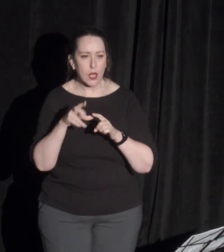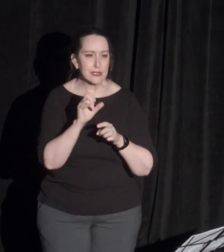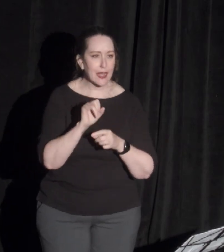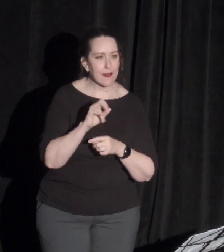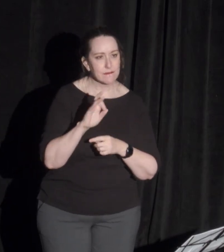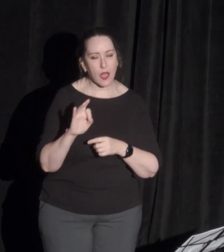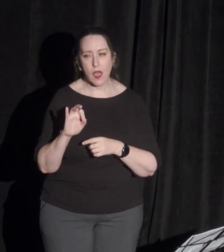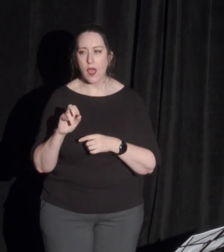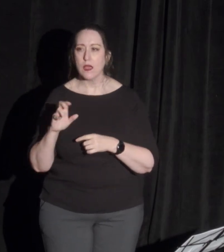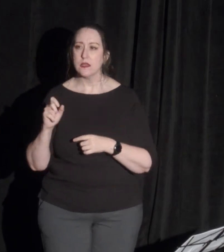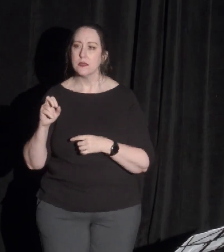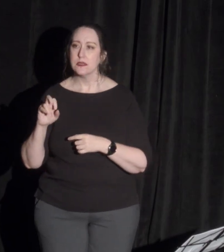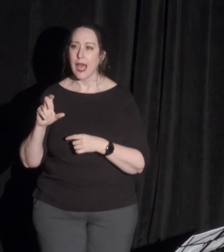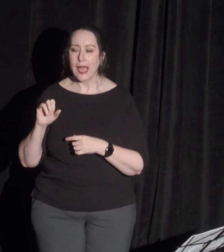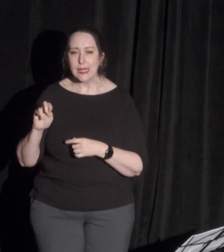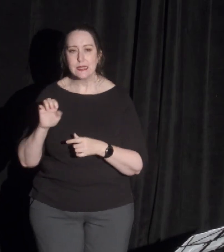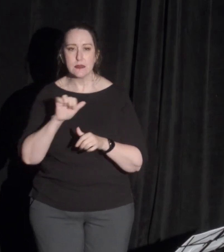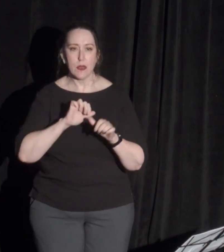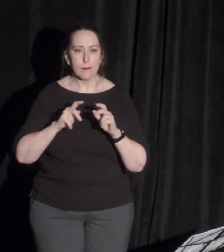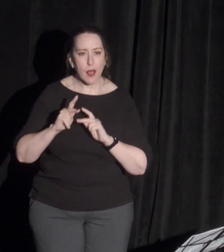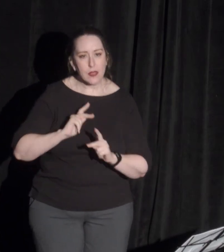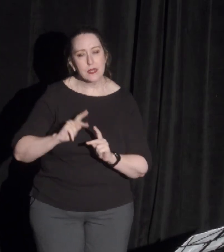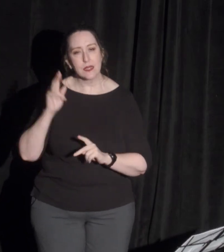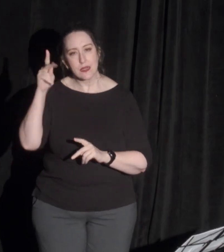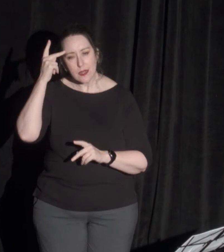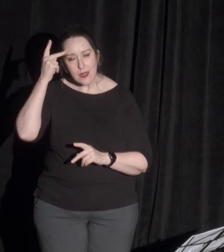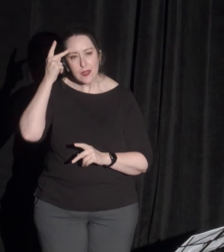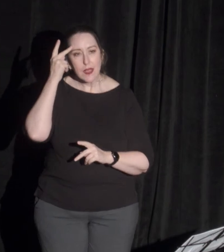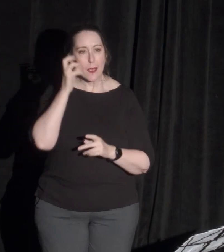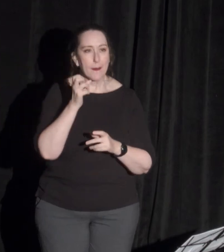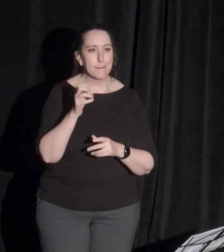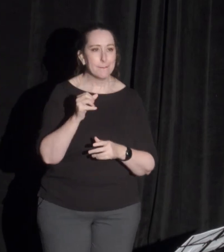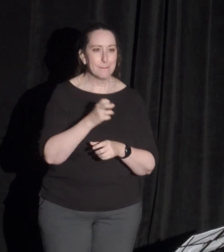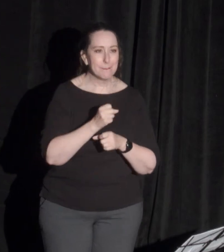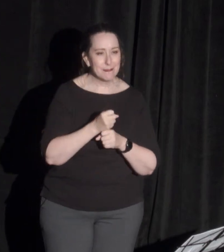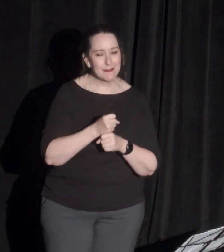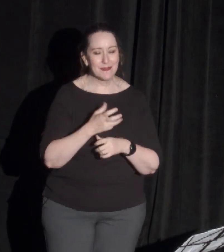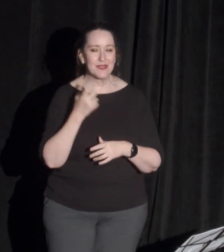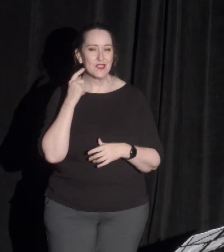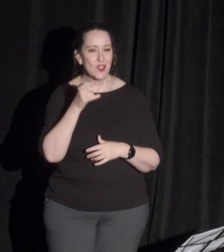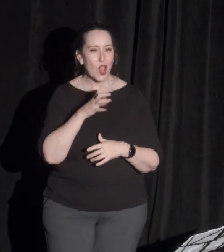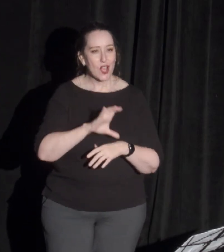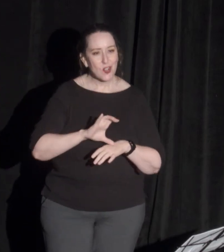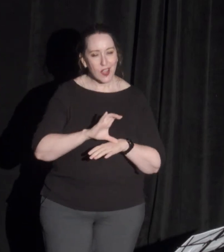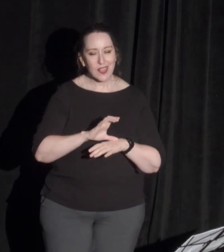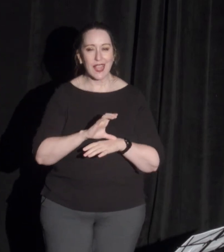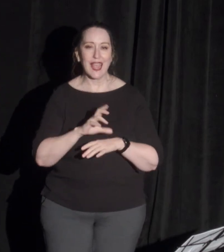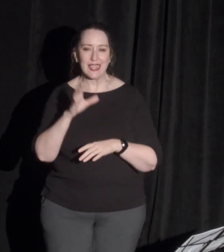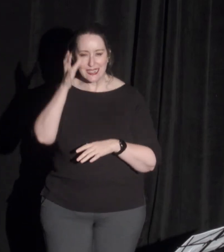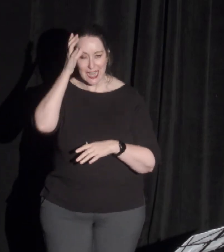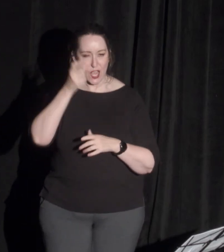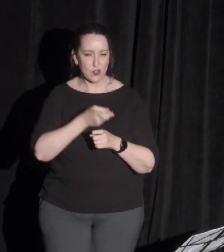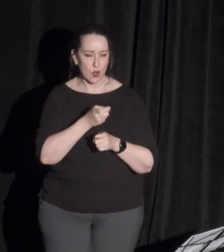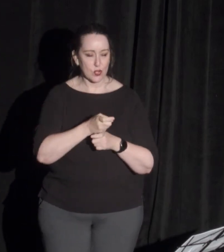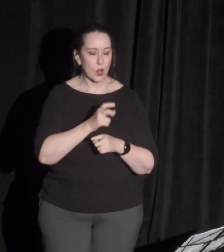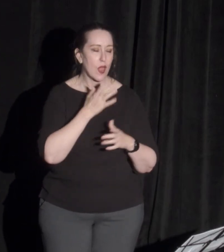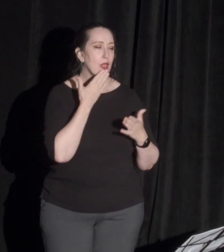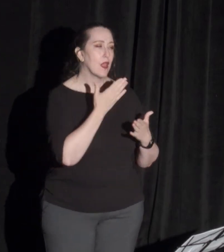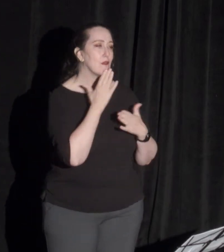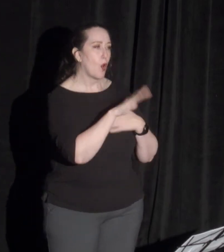science, politics, milk chocolate, and dad jokes. We're also super grateful to all of our listeners, and especially